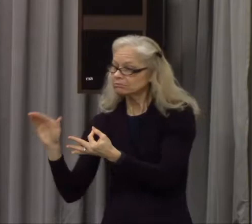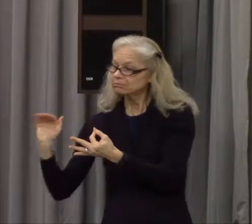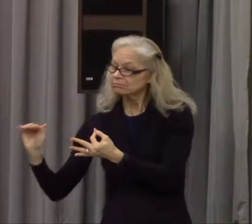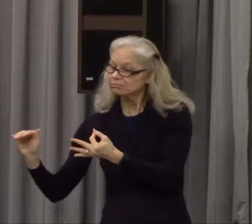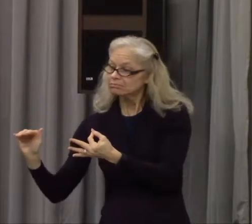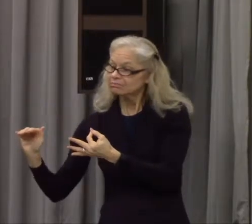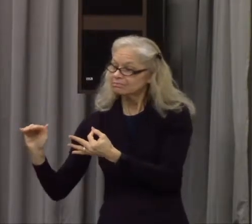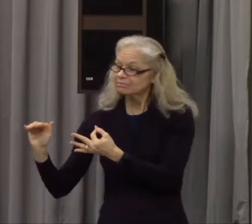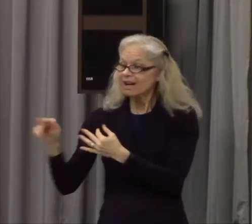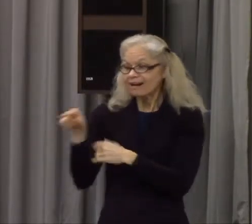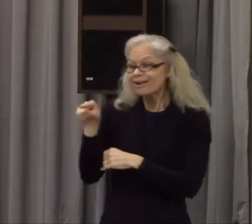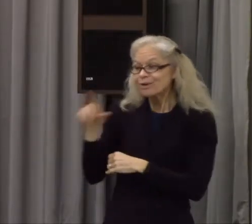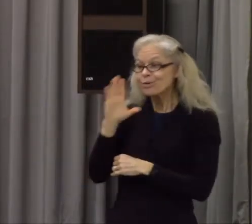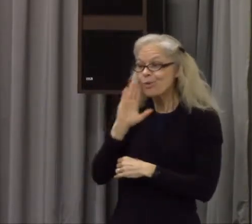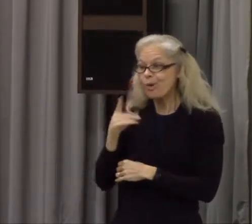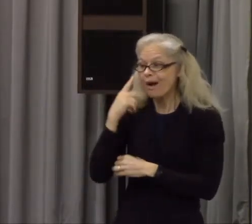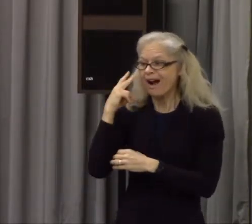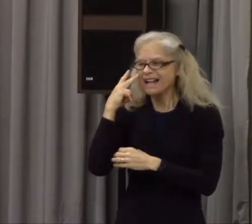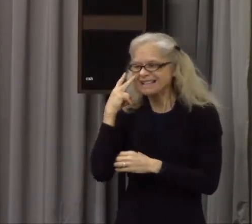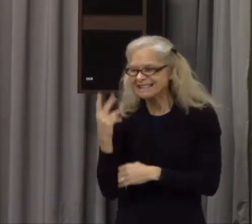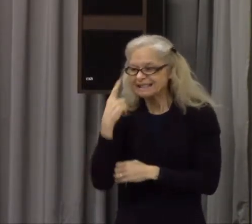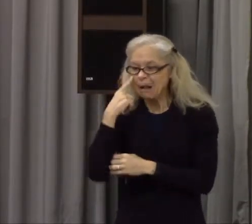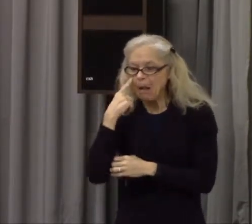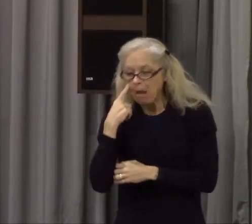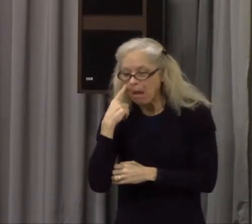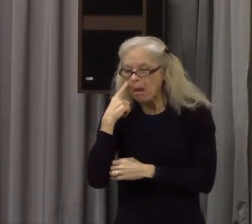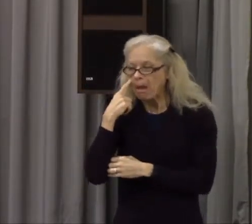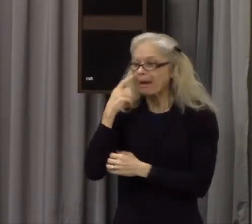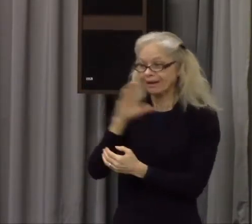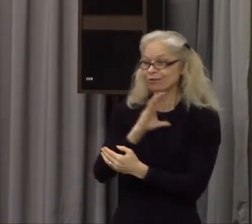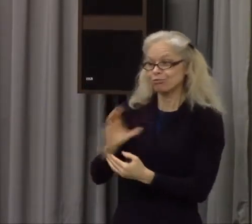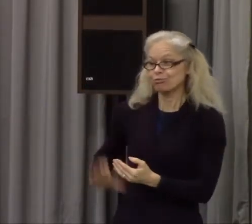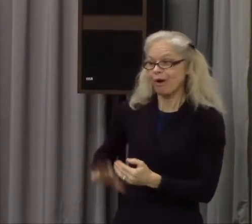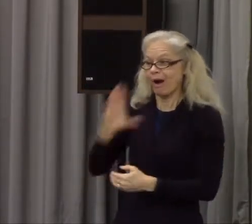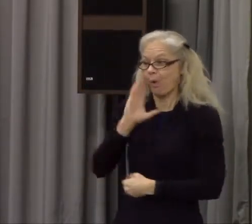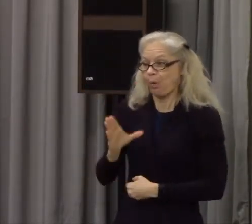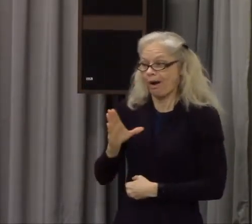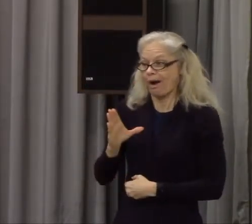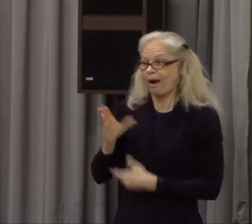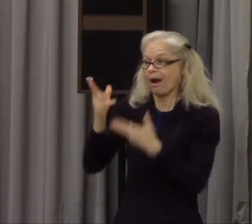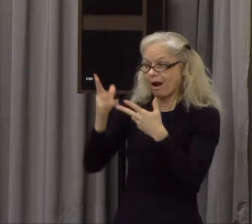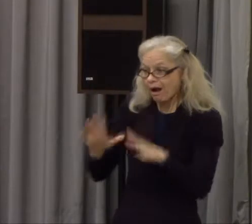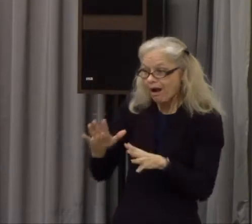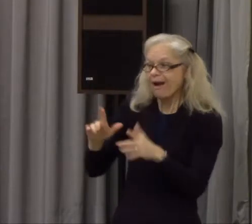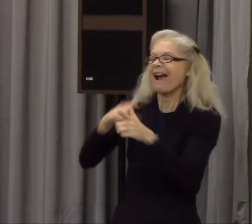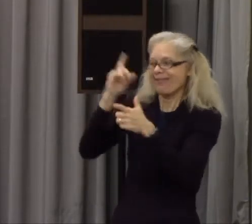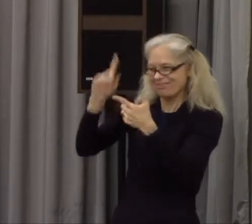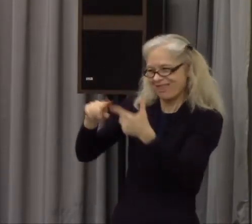had seen the Lord's Christ. And he came by the Spirit into the temple.